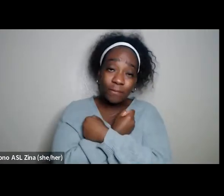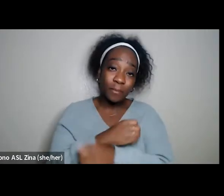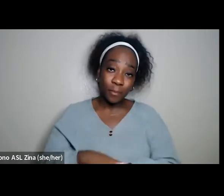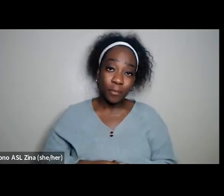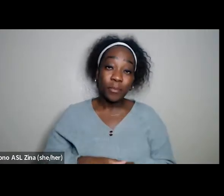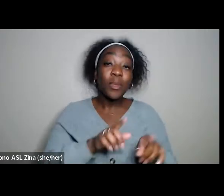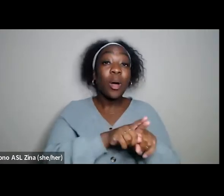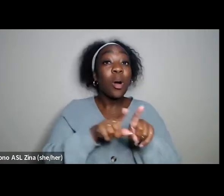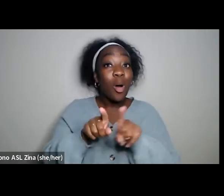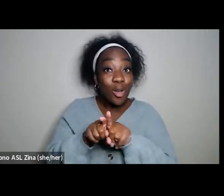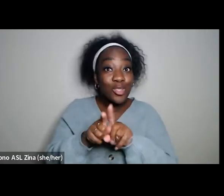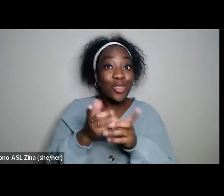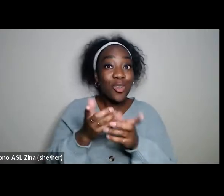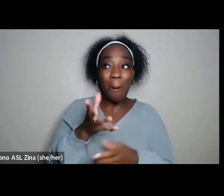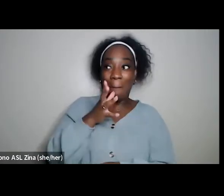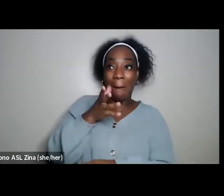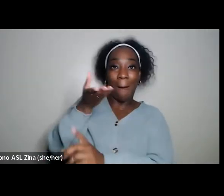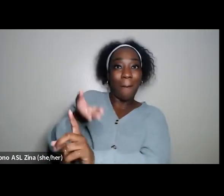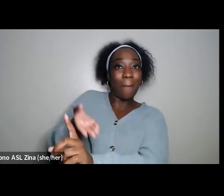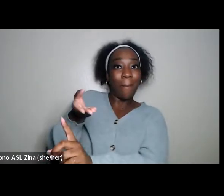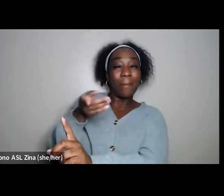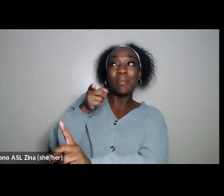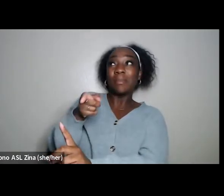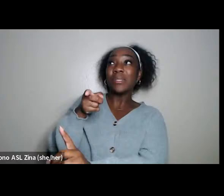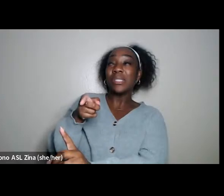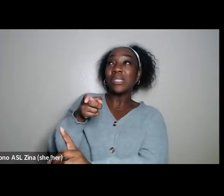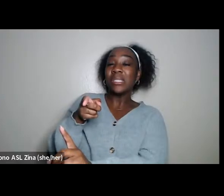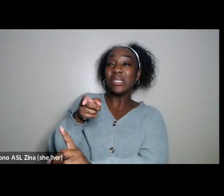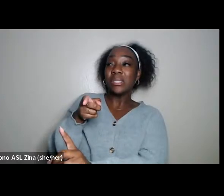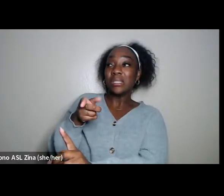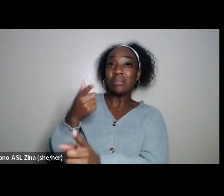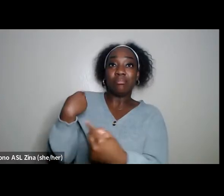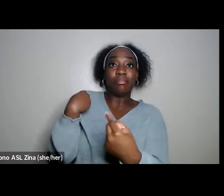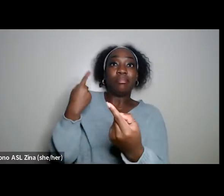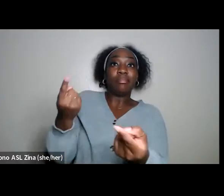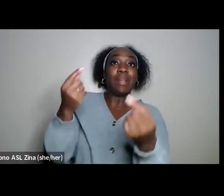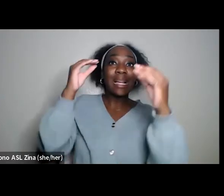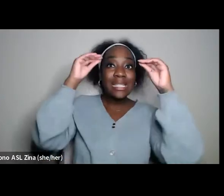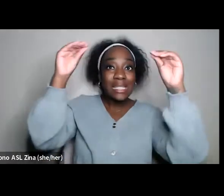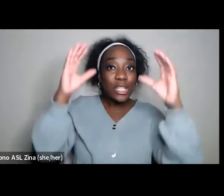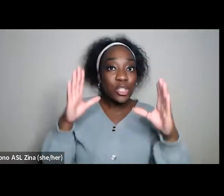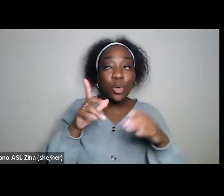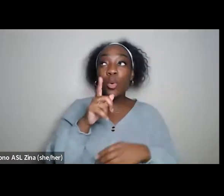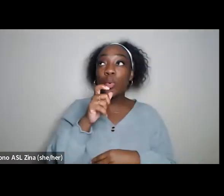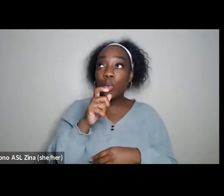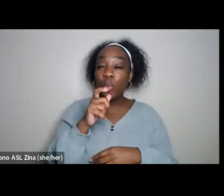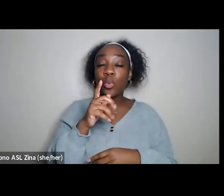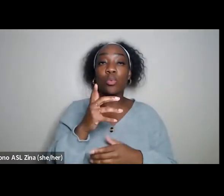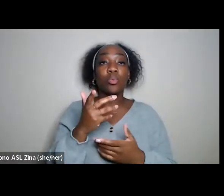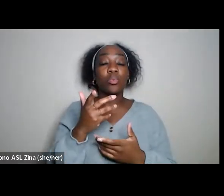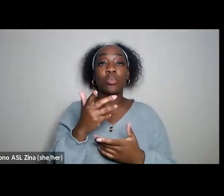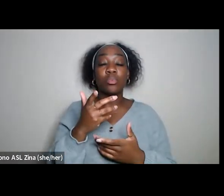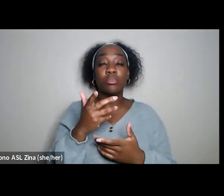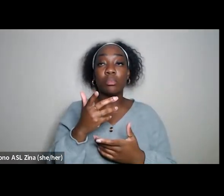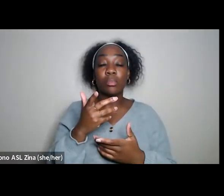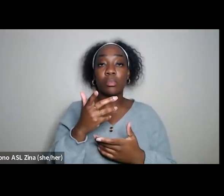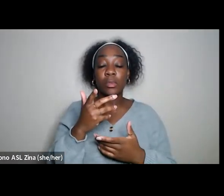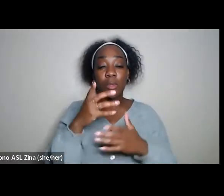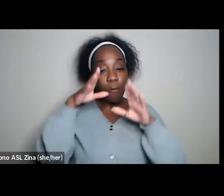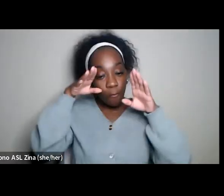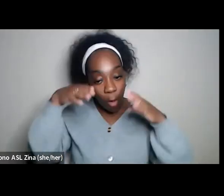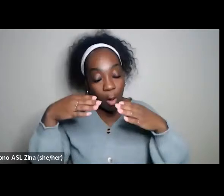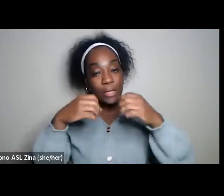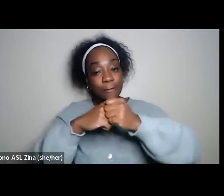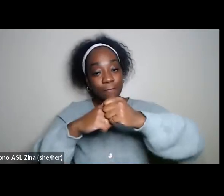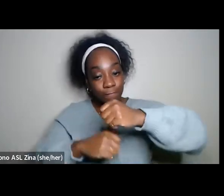she is one who's been a teacher who is grounded in this principle of